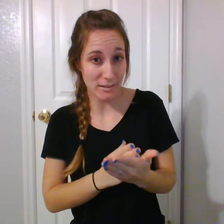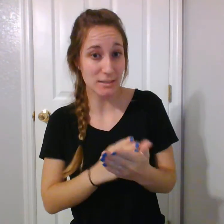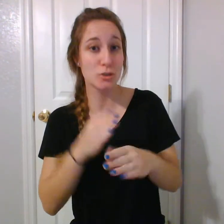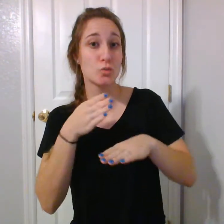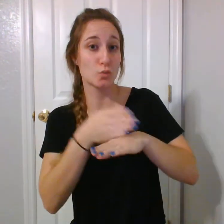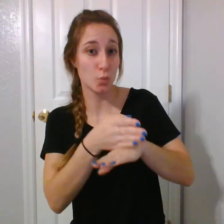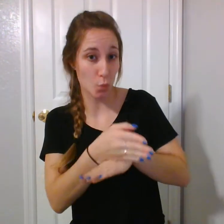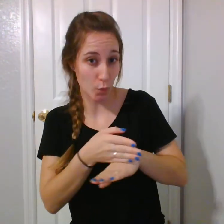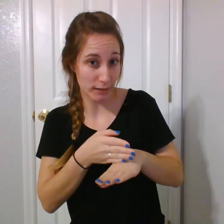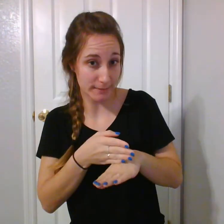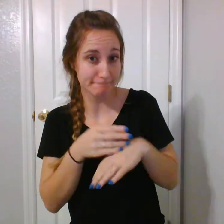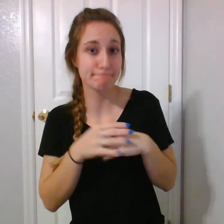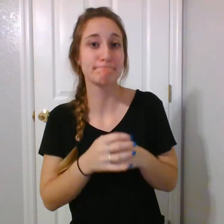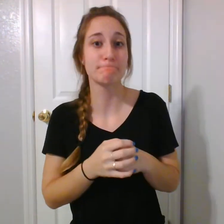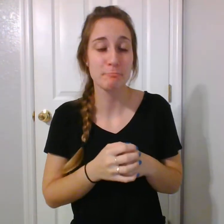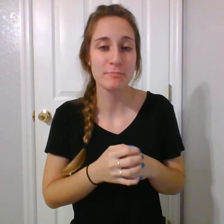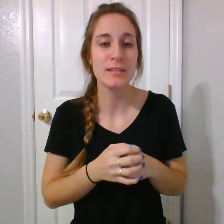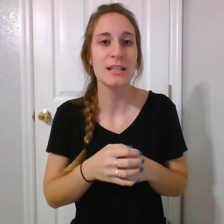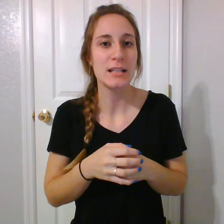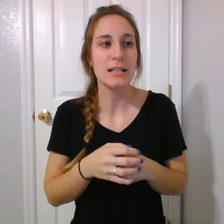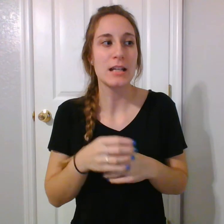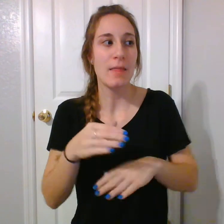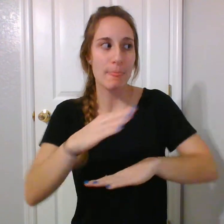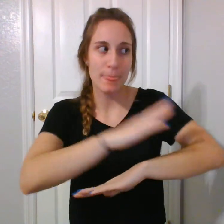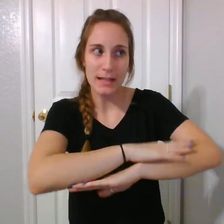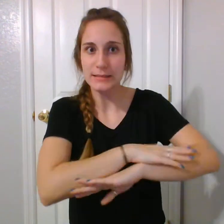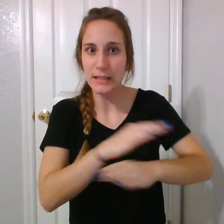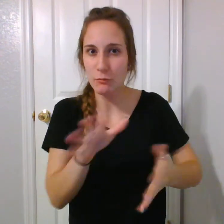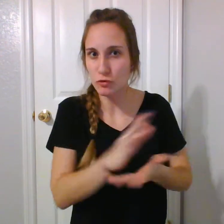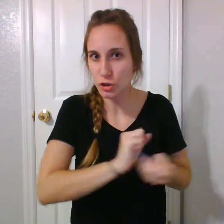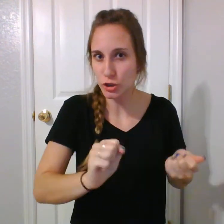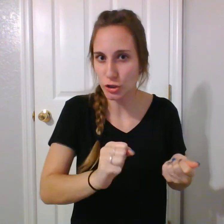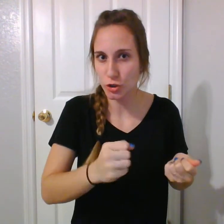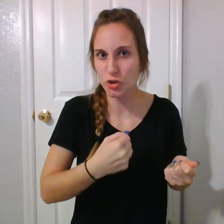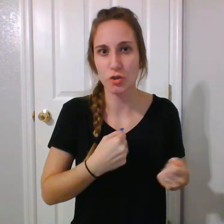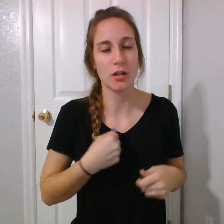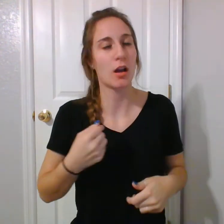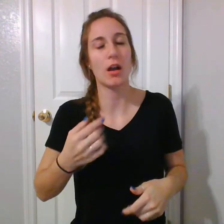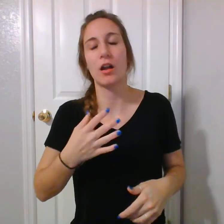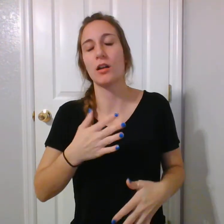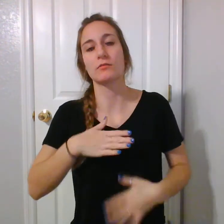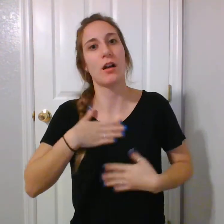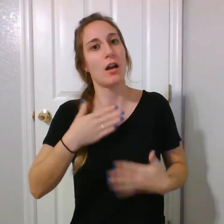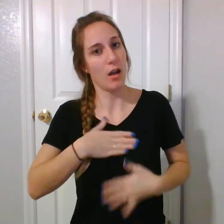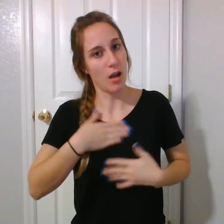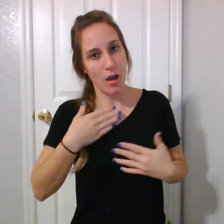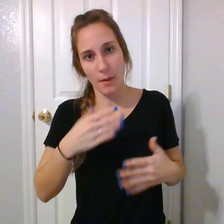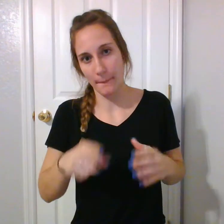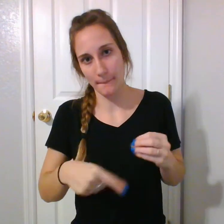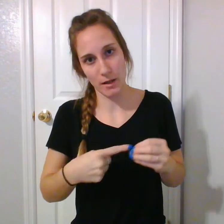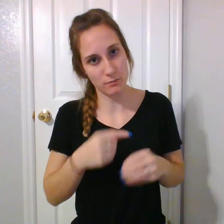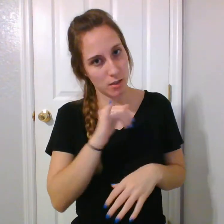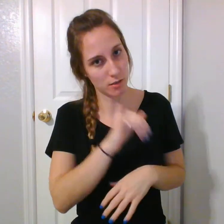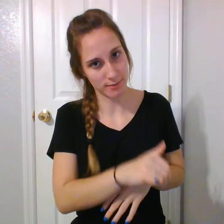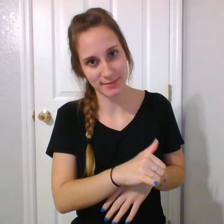and it's quite beat up. So I don't feel like we could do anything to it at this point. And that gives me a lot of peace. And this piece is Lindsay